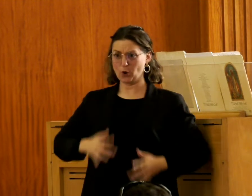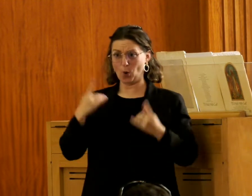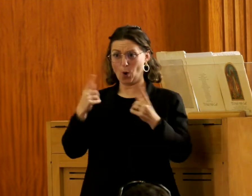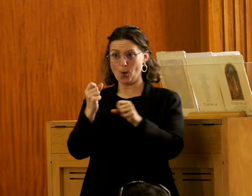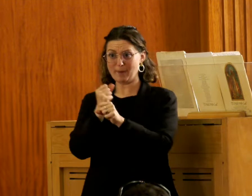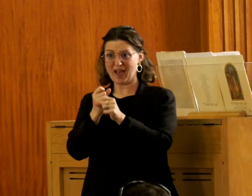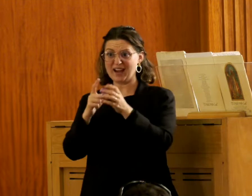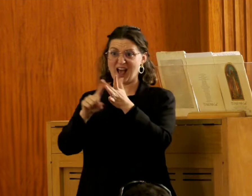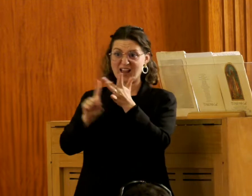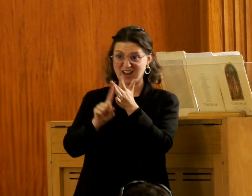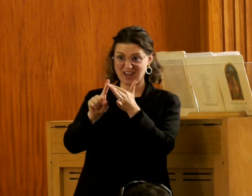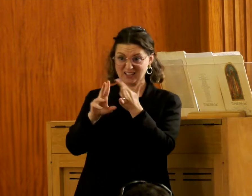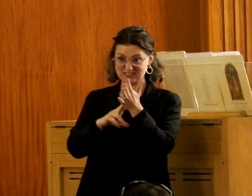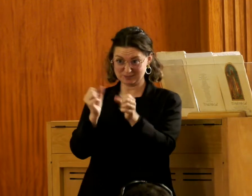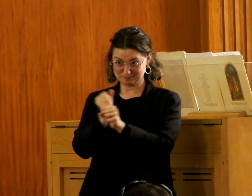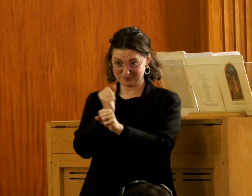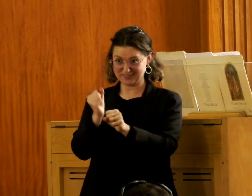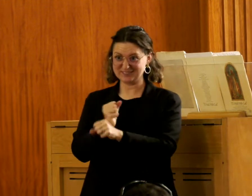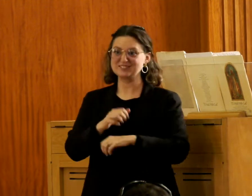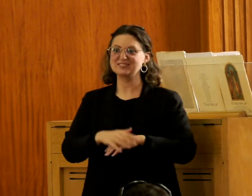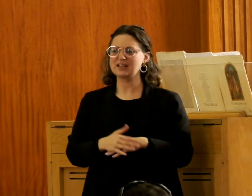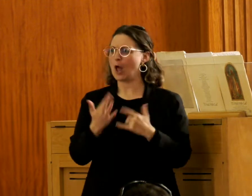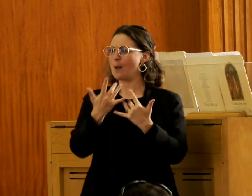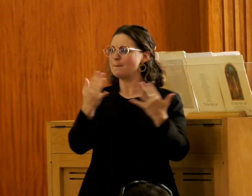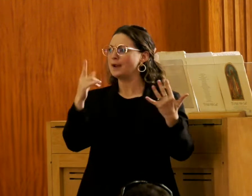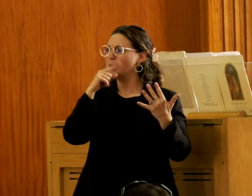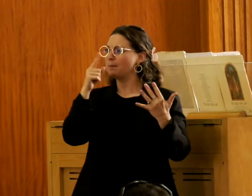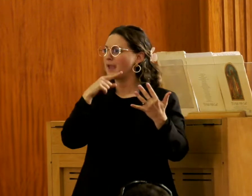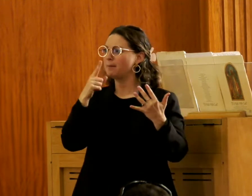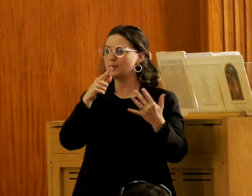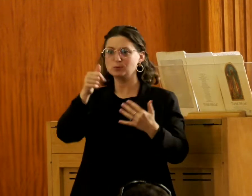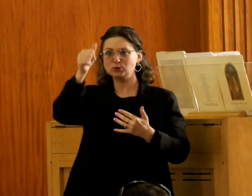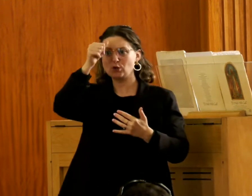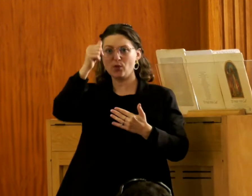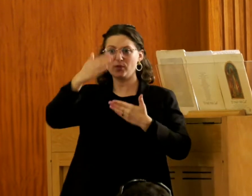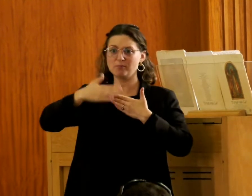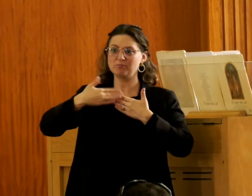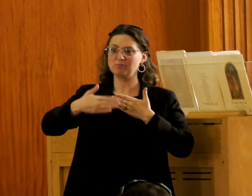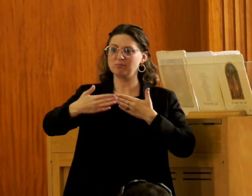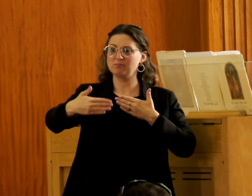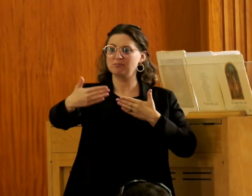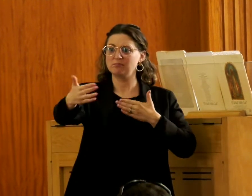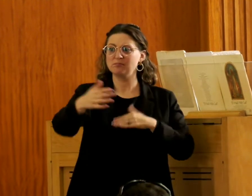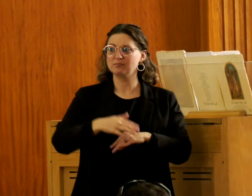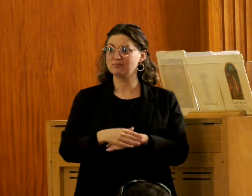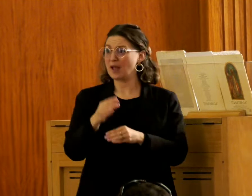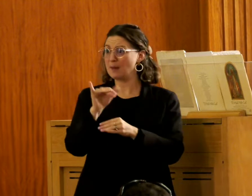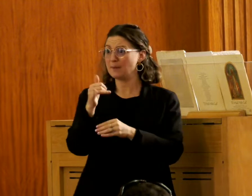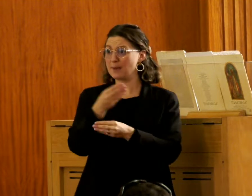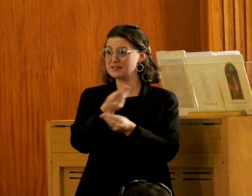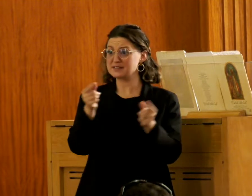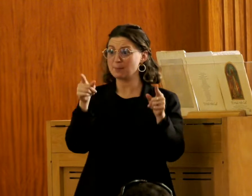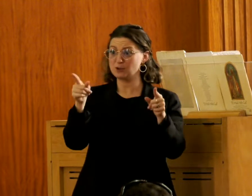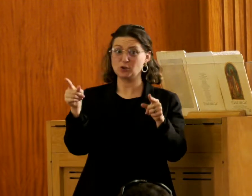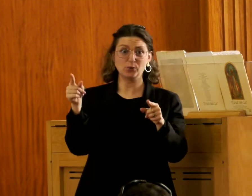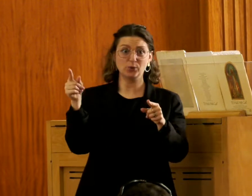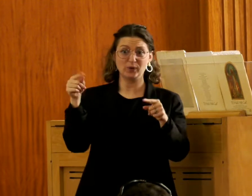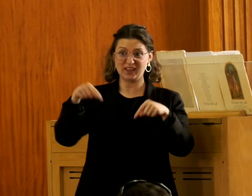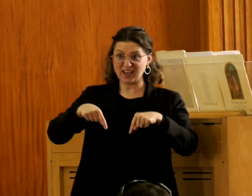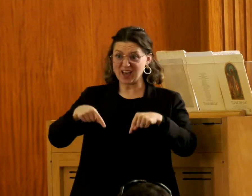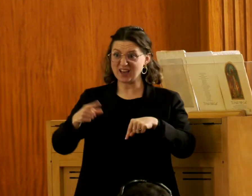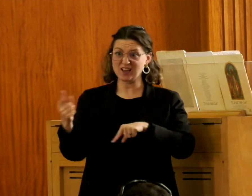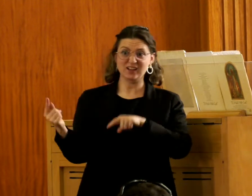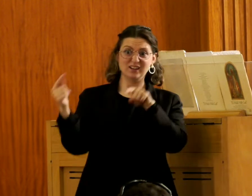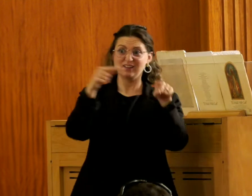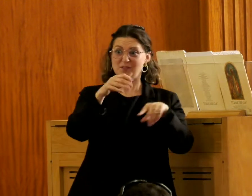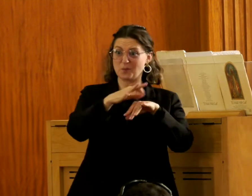Elaine. Many of the wedding guests remained constant throughout Joan's life. Maybe some of you are here today. I'm sure you